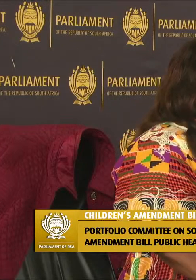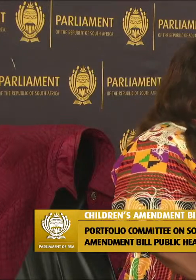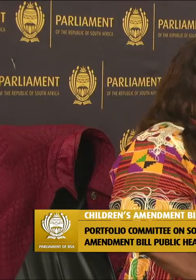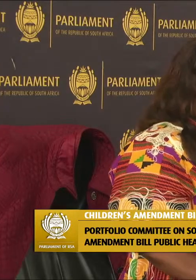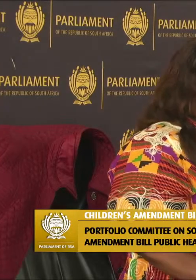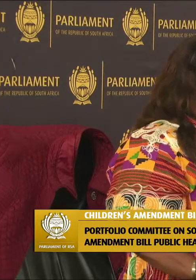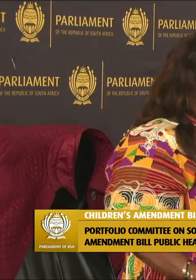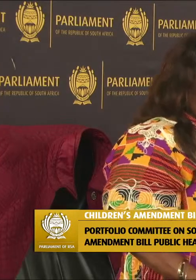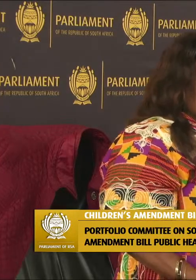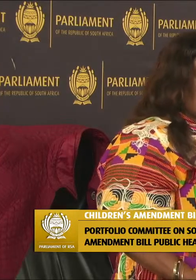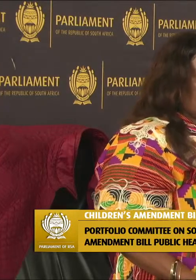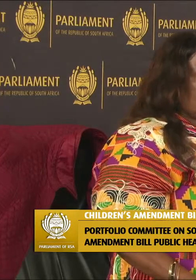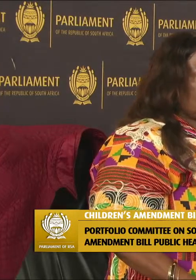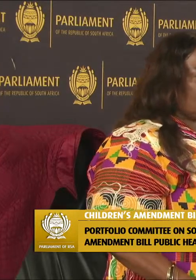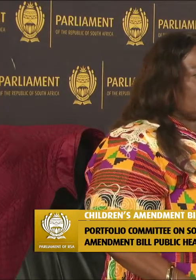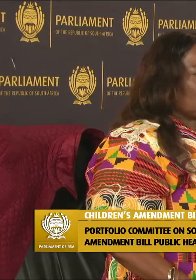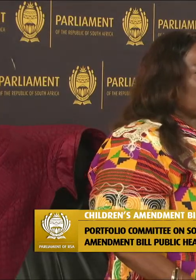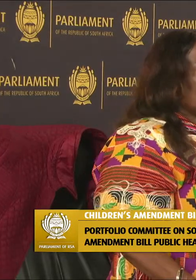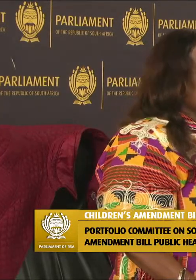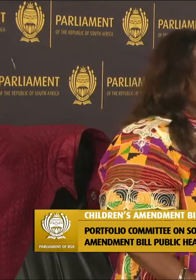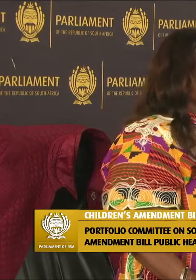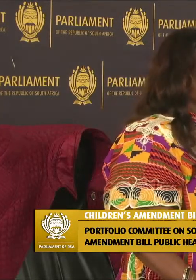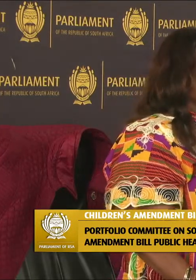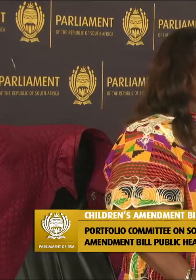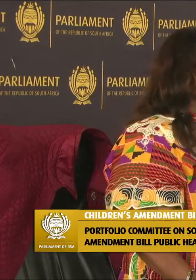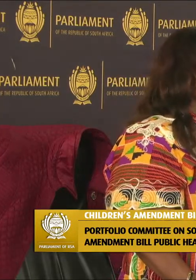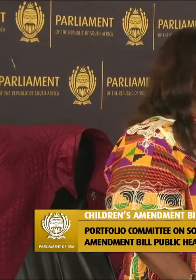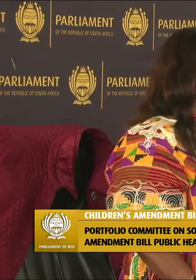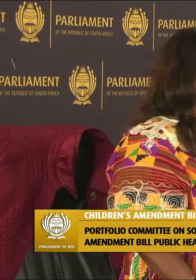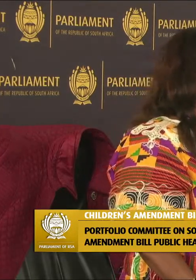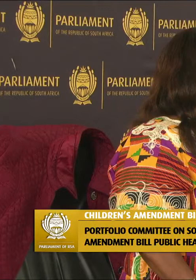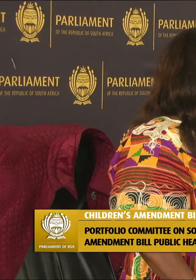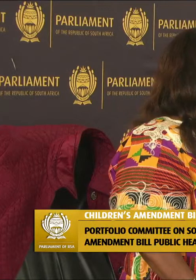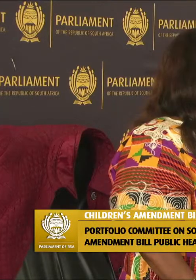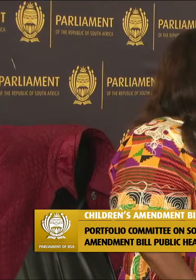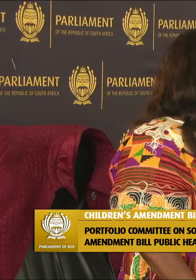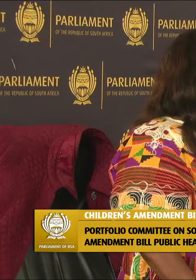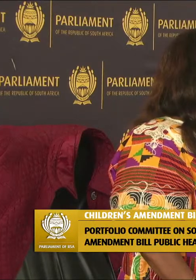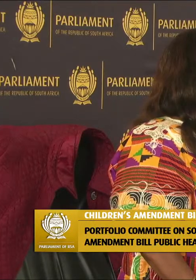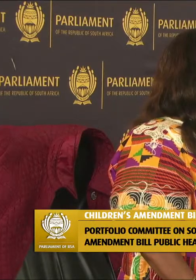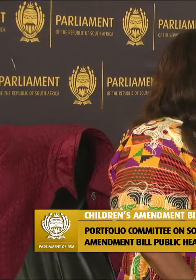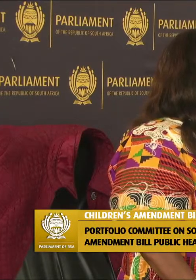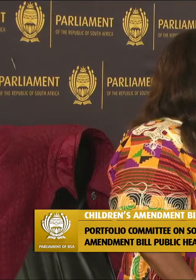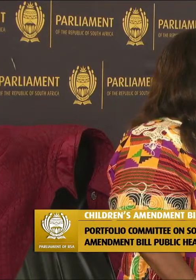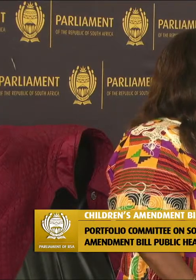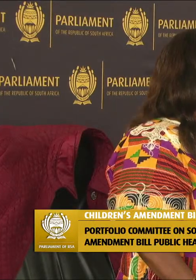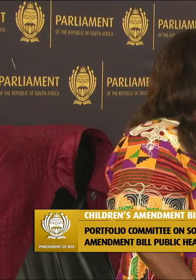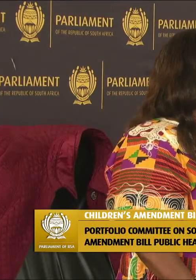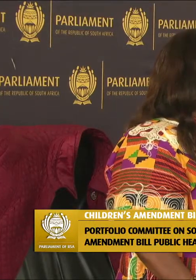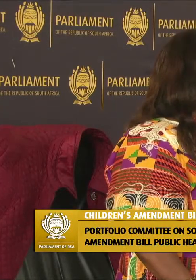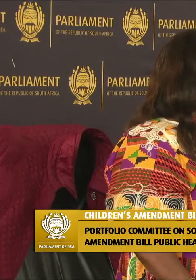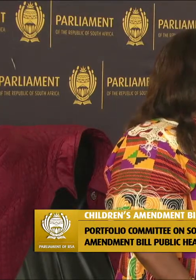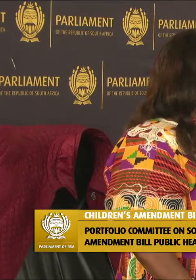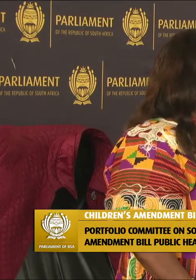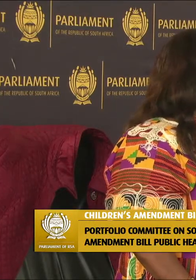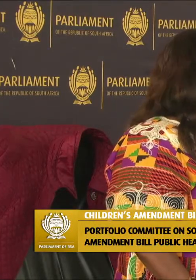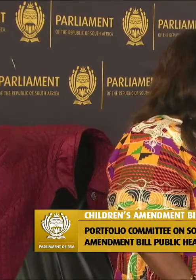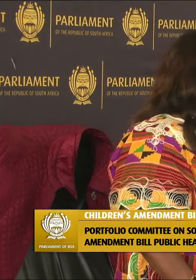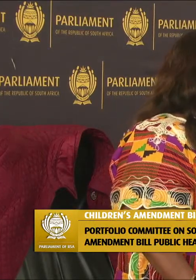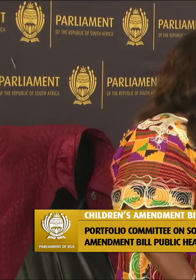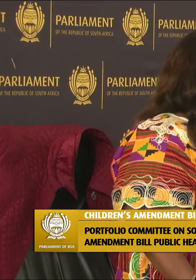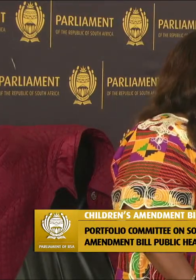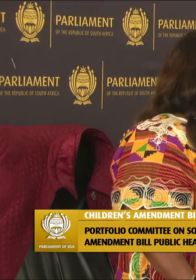of control because of this Act of 2005. Endiphikisanayo ke mna nabo ngoba lamthetho